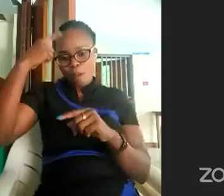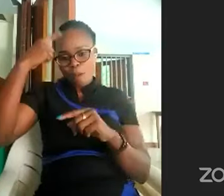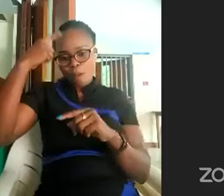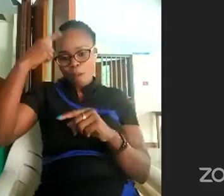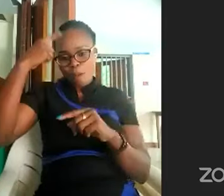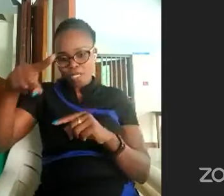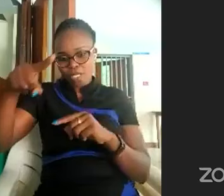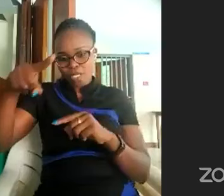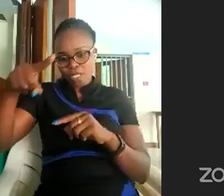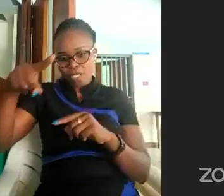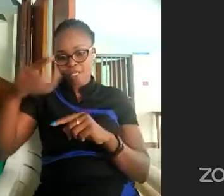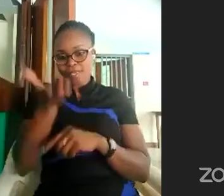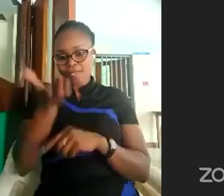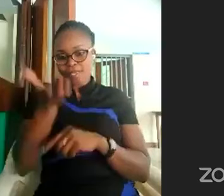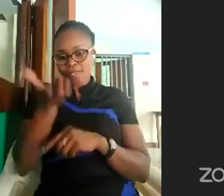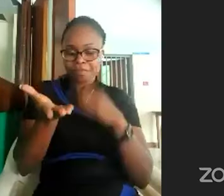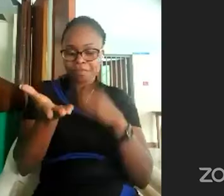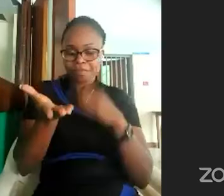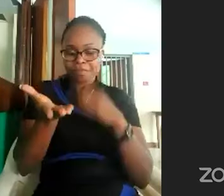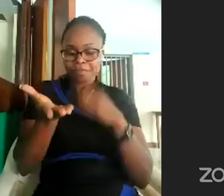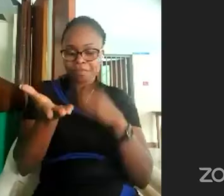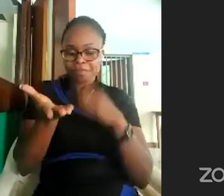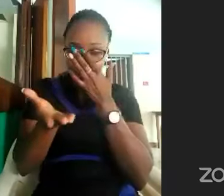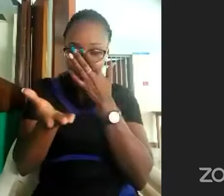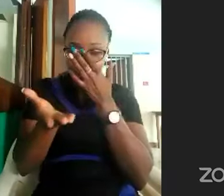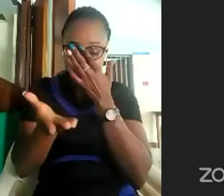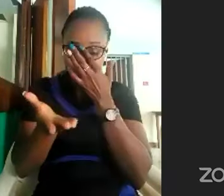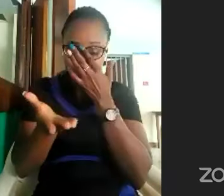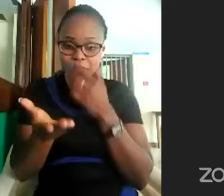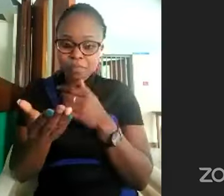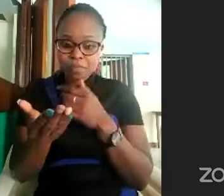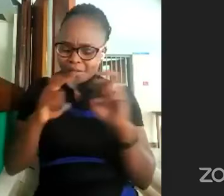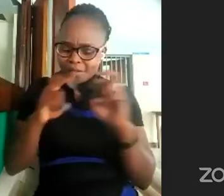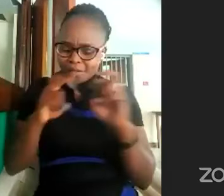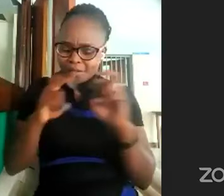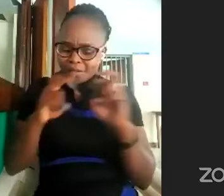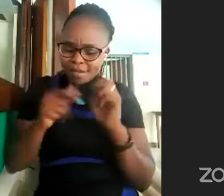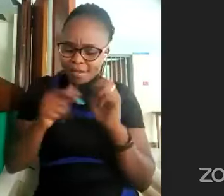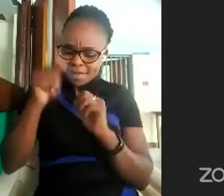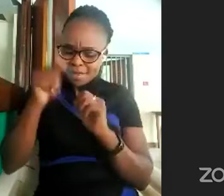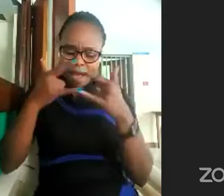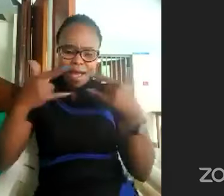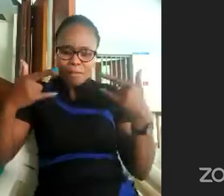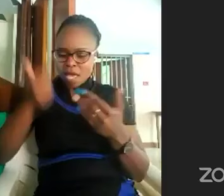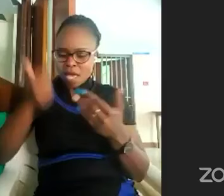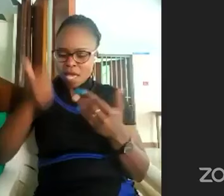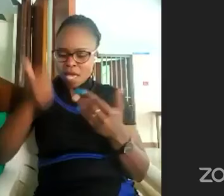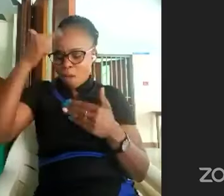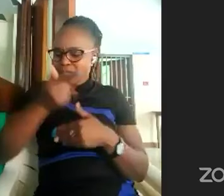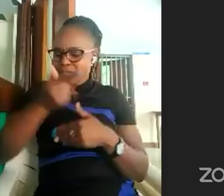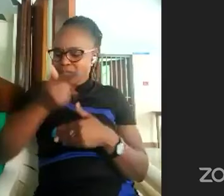policies that are not working? We have policies for the recognition. They are there, but they are not working.